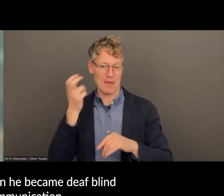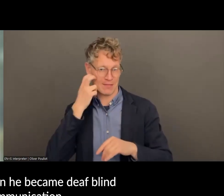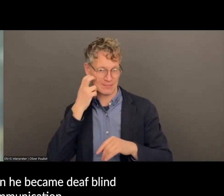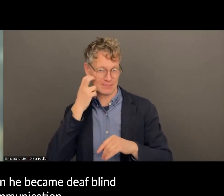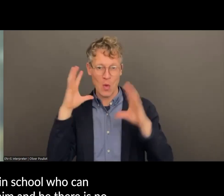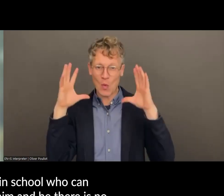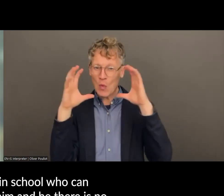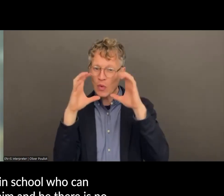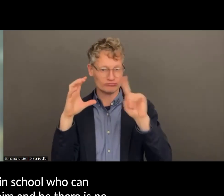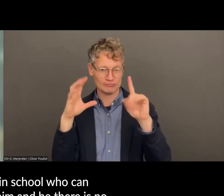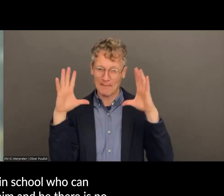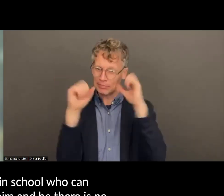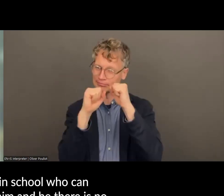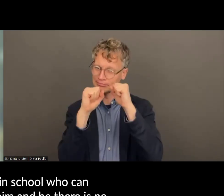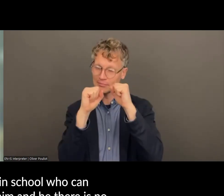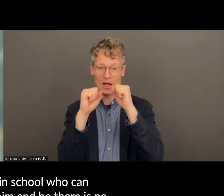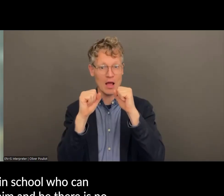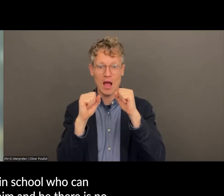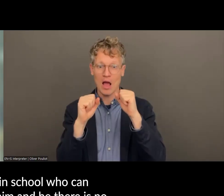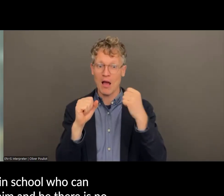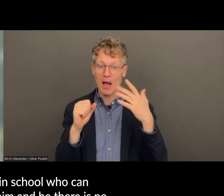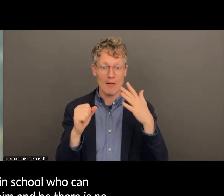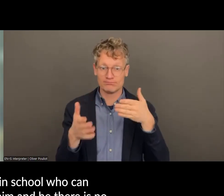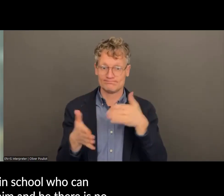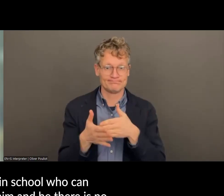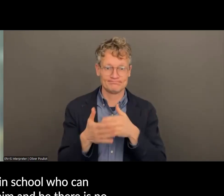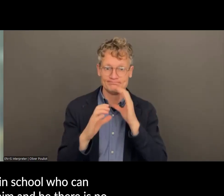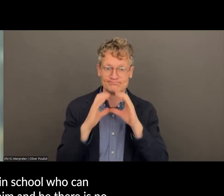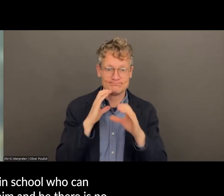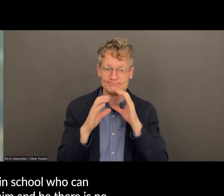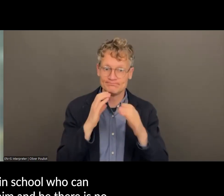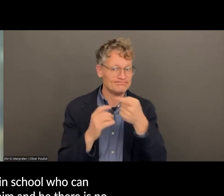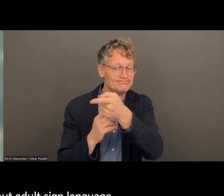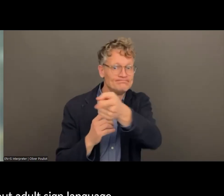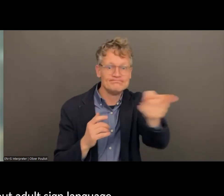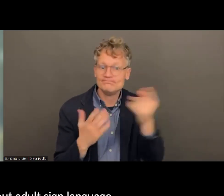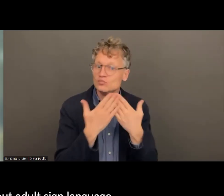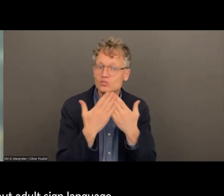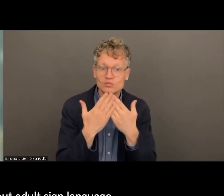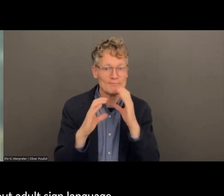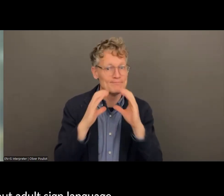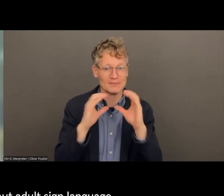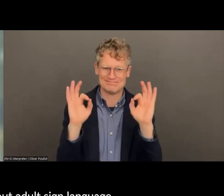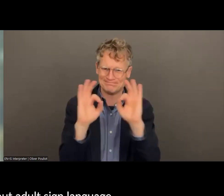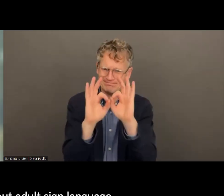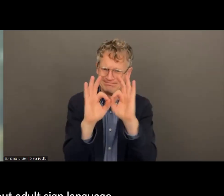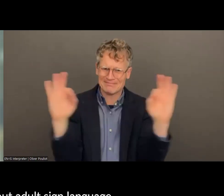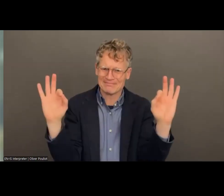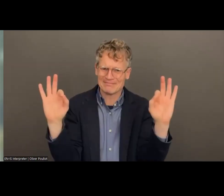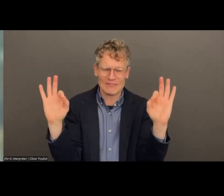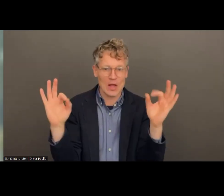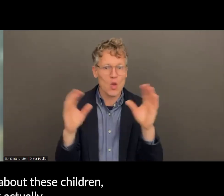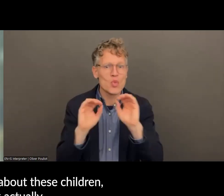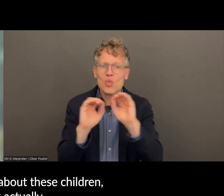was the communication. There is no one in school who can communicate with him, and there is no one who know about tactile sign